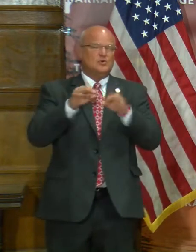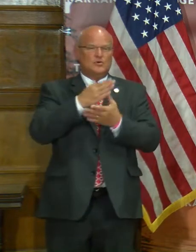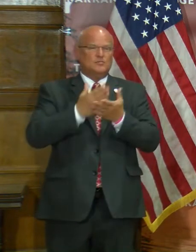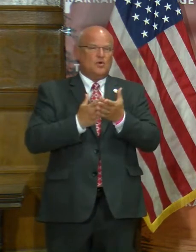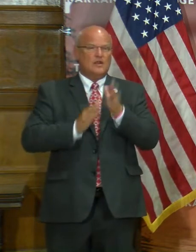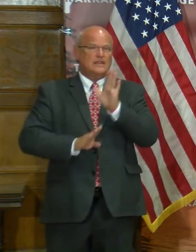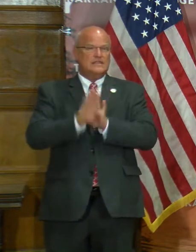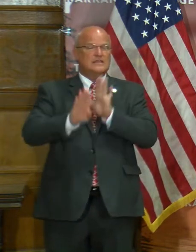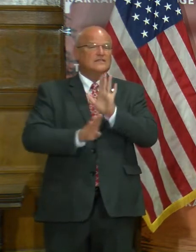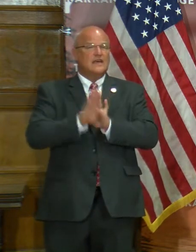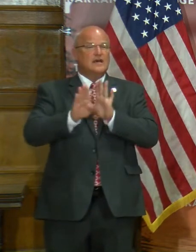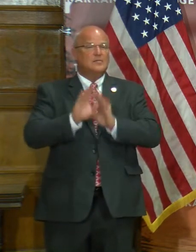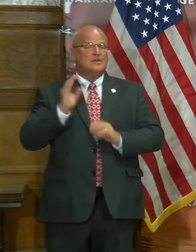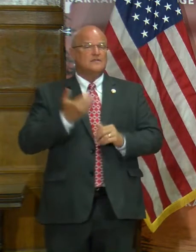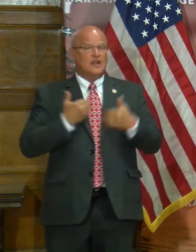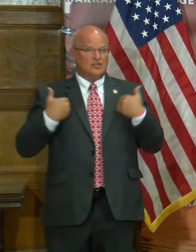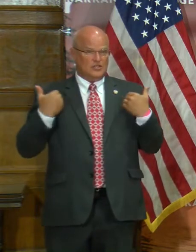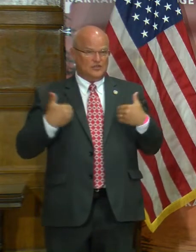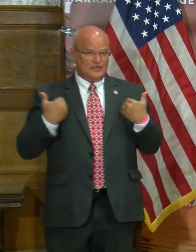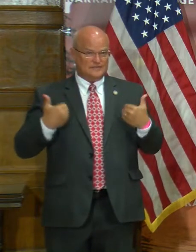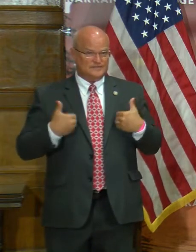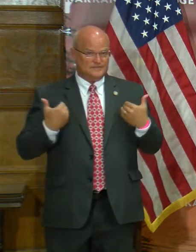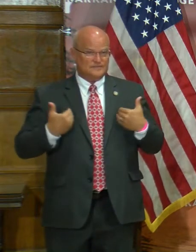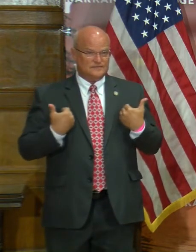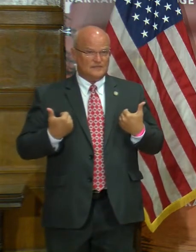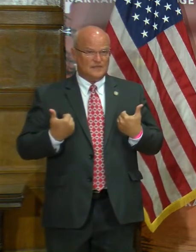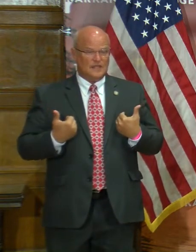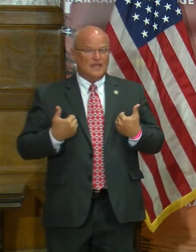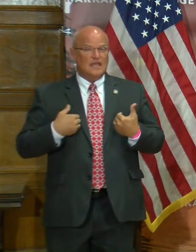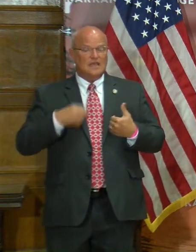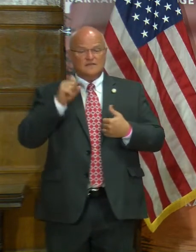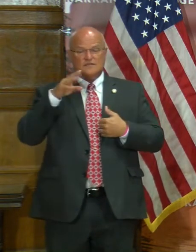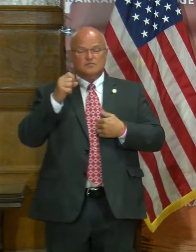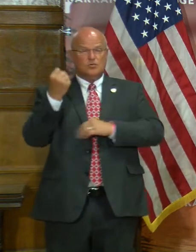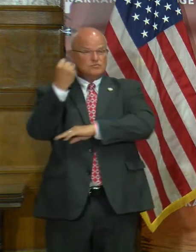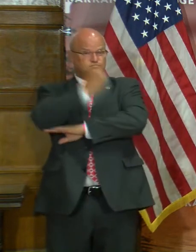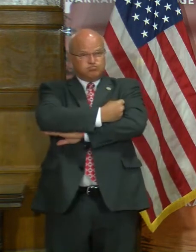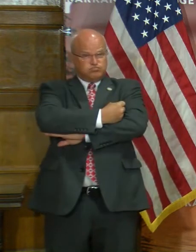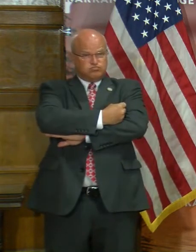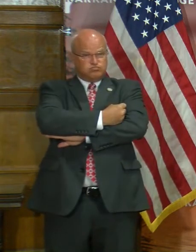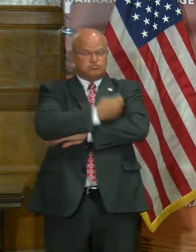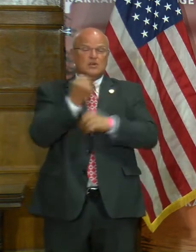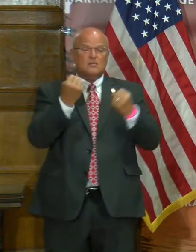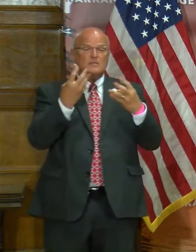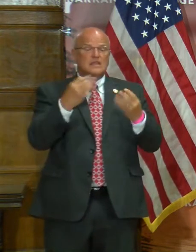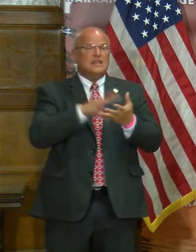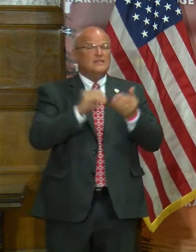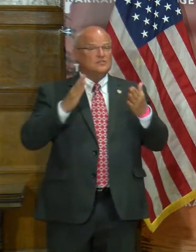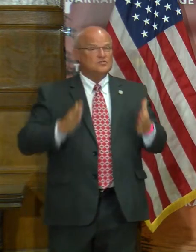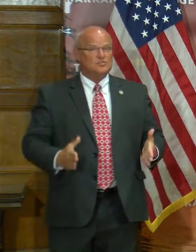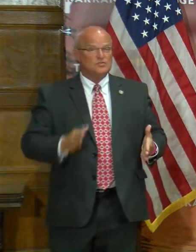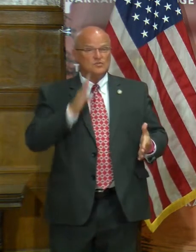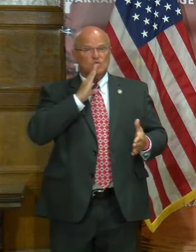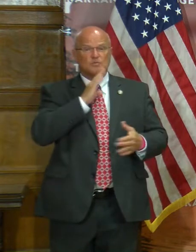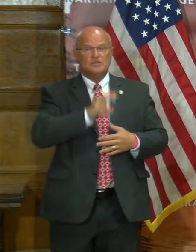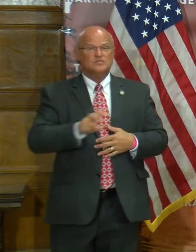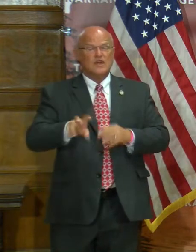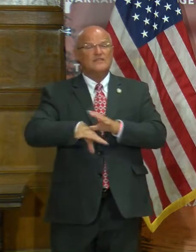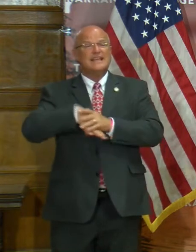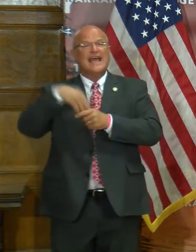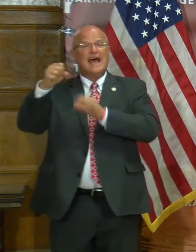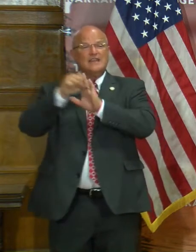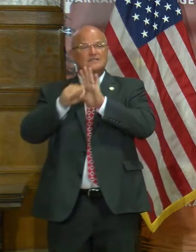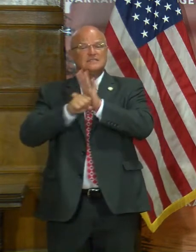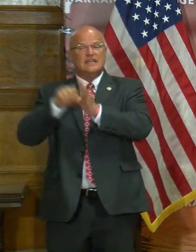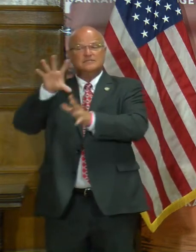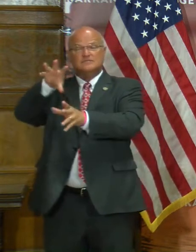of the development of our youth. If we do not have sports, then many of the student athletes will be traveling out of state